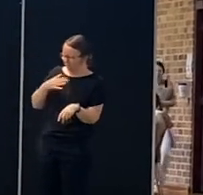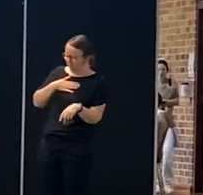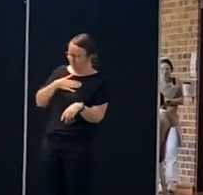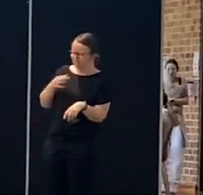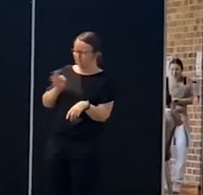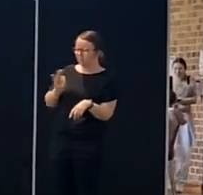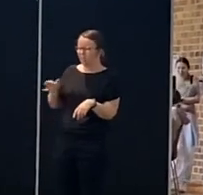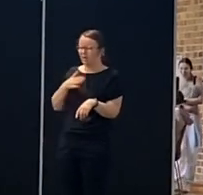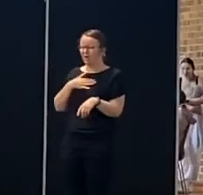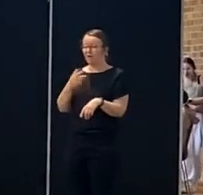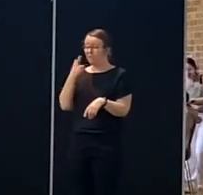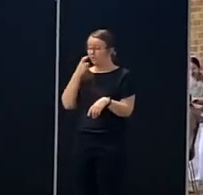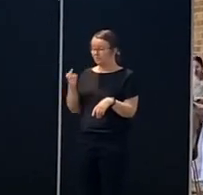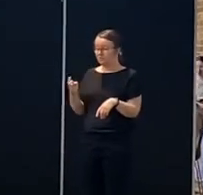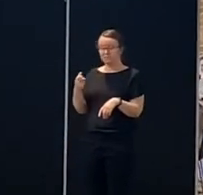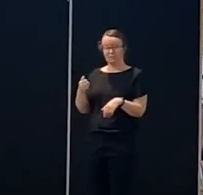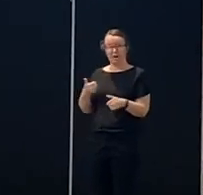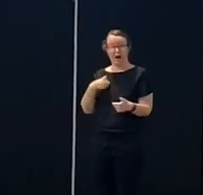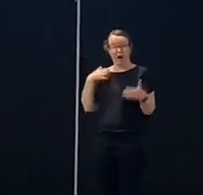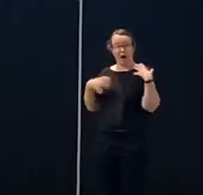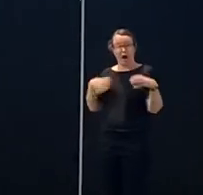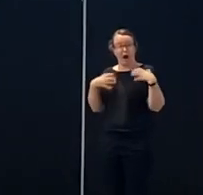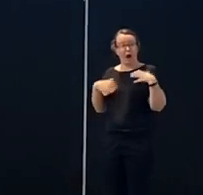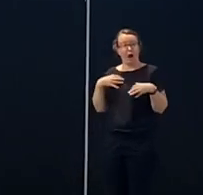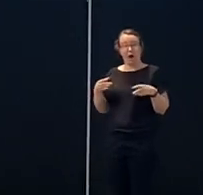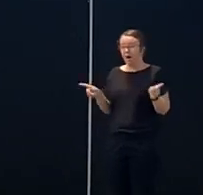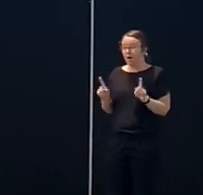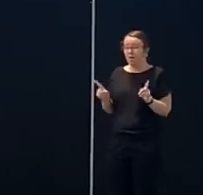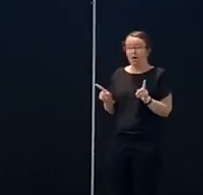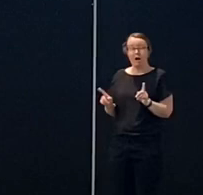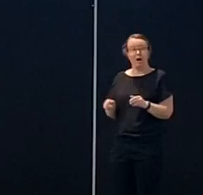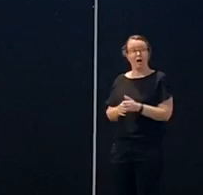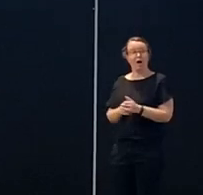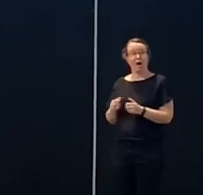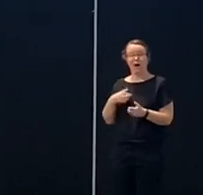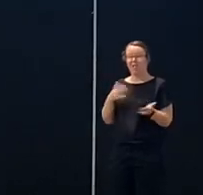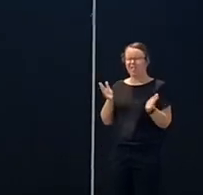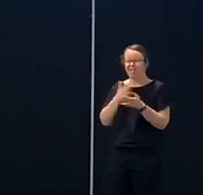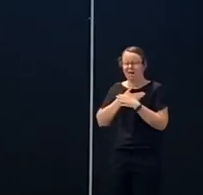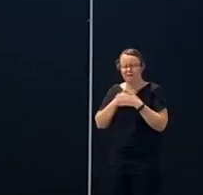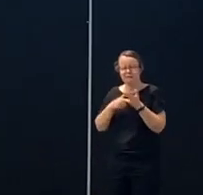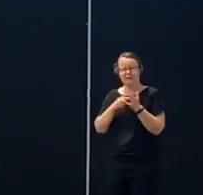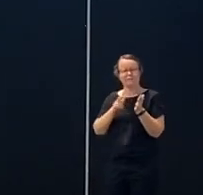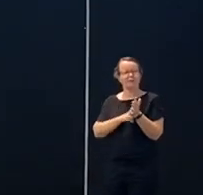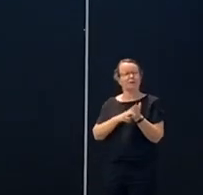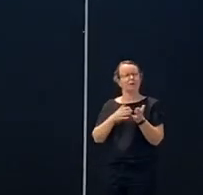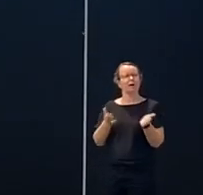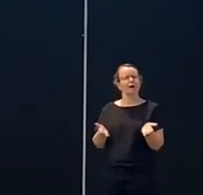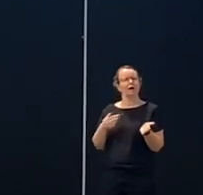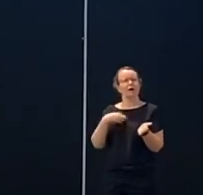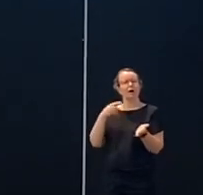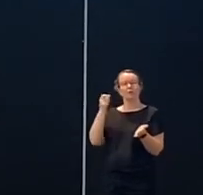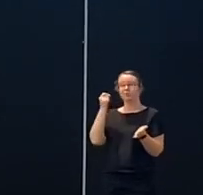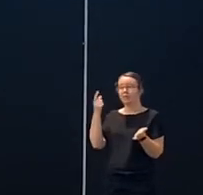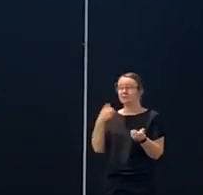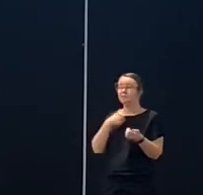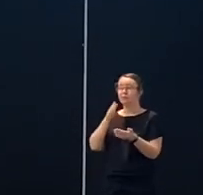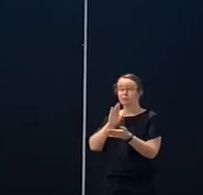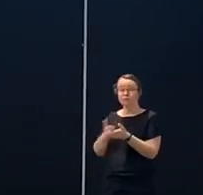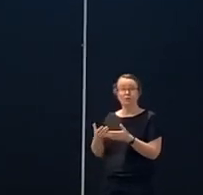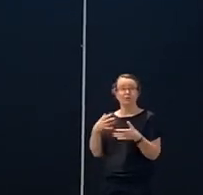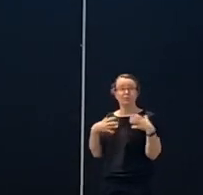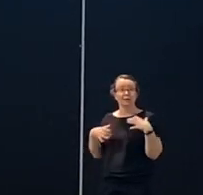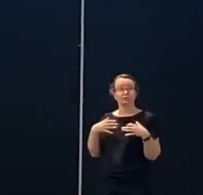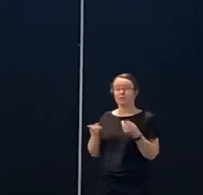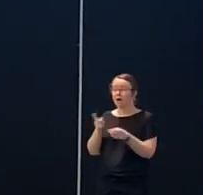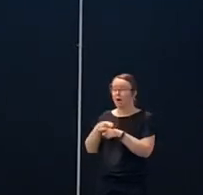passion. Now, this was what I really wanted out of life. I loved television, but I realized after this journey, my real passion was